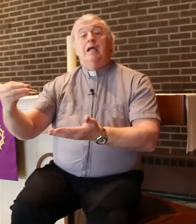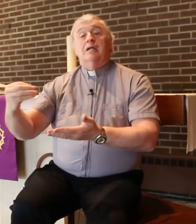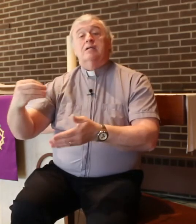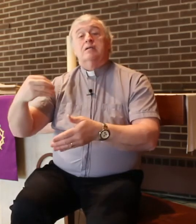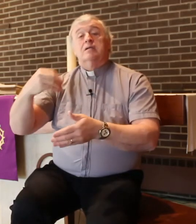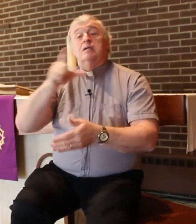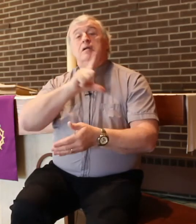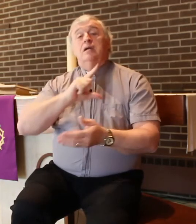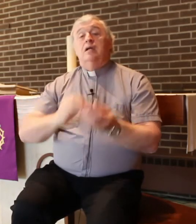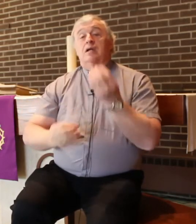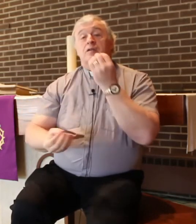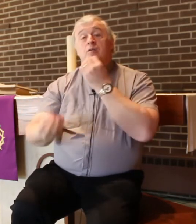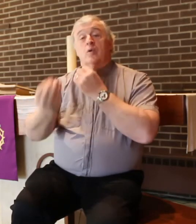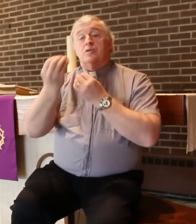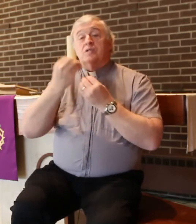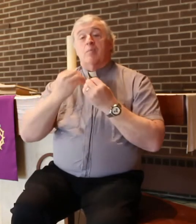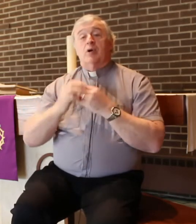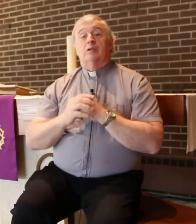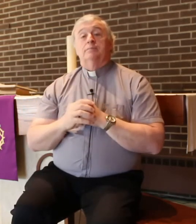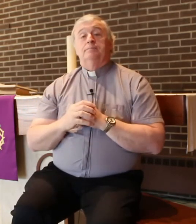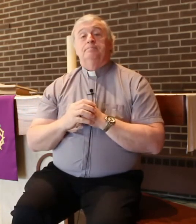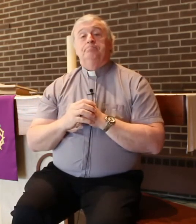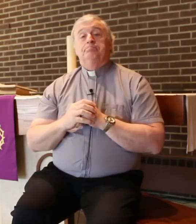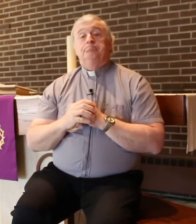and in the Lord's Supper.